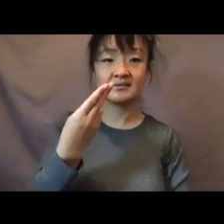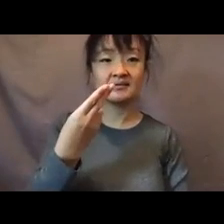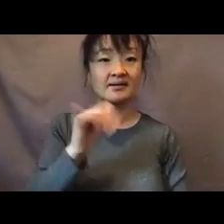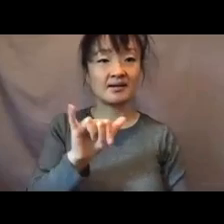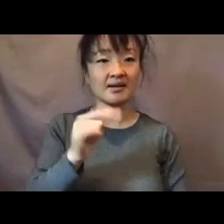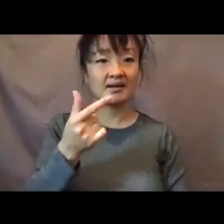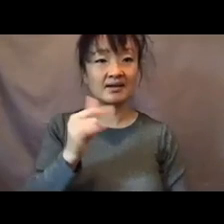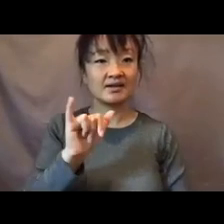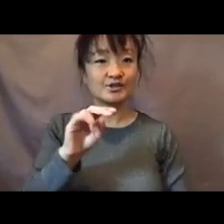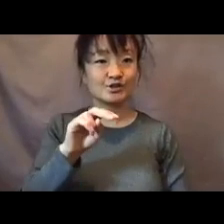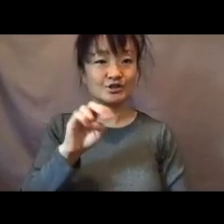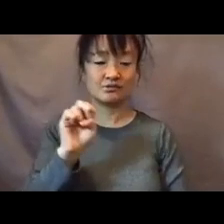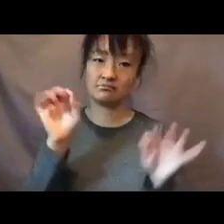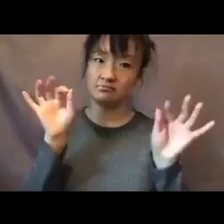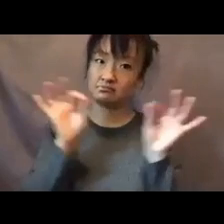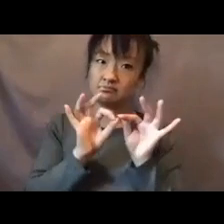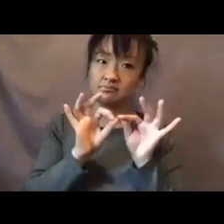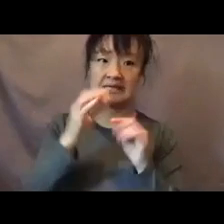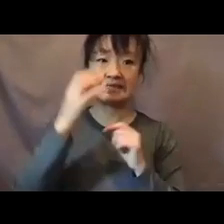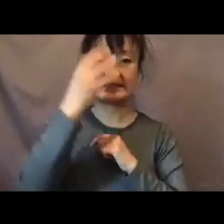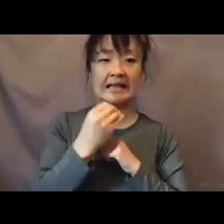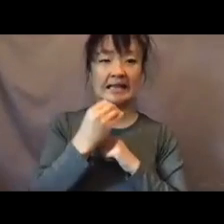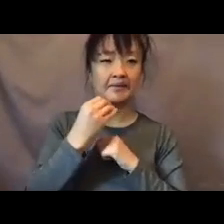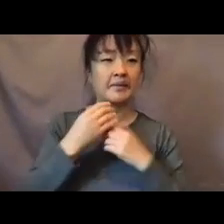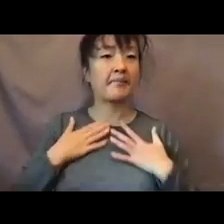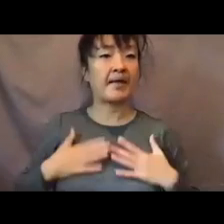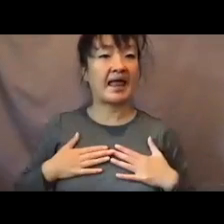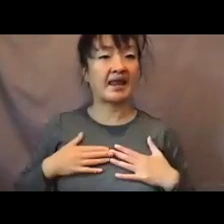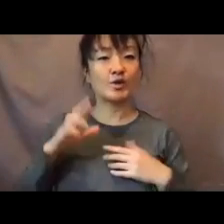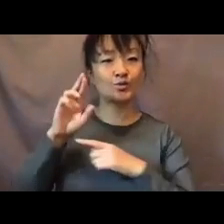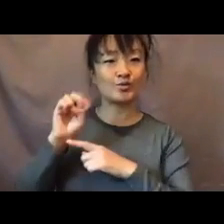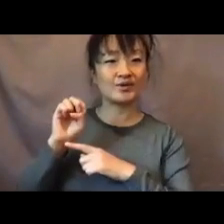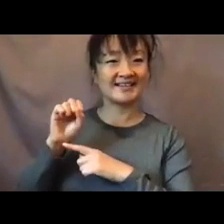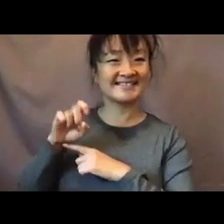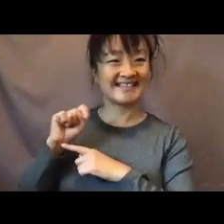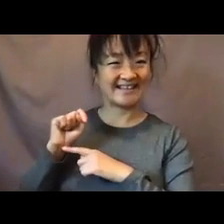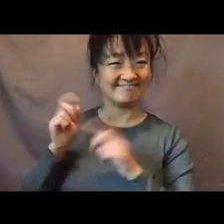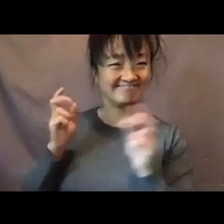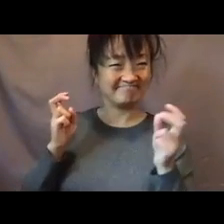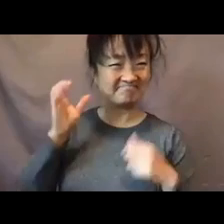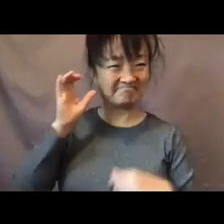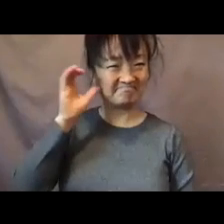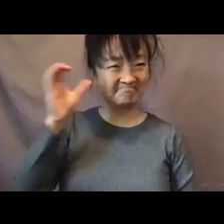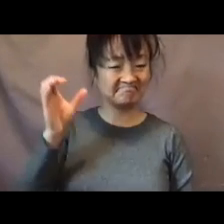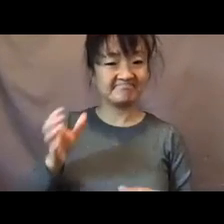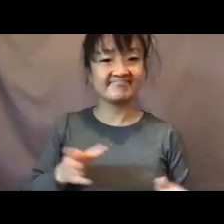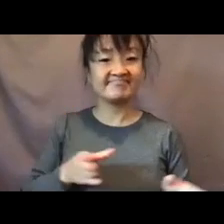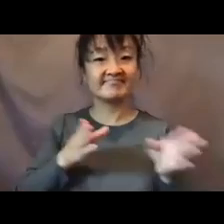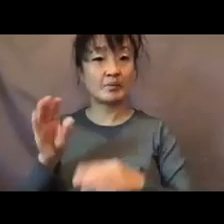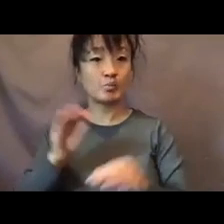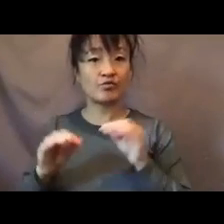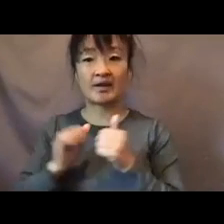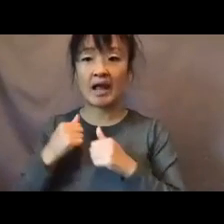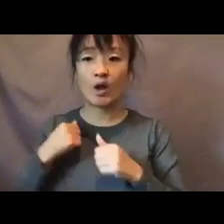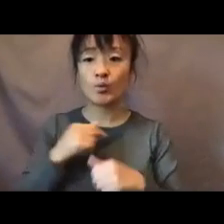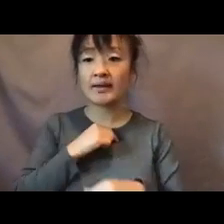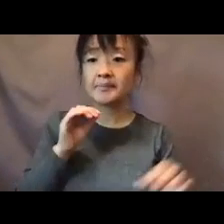because sleep is really where the body resets, right? It's absolutely essential. Movement is how we move and sort